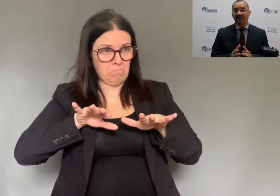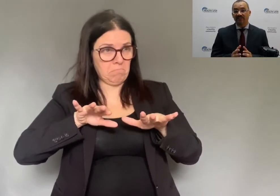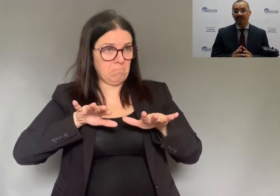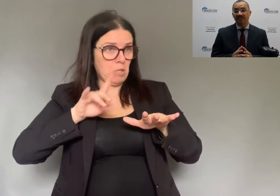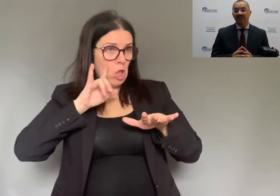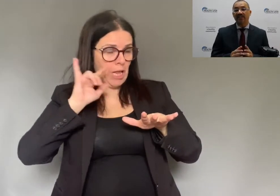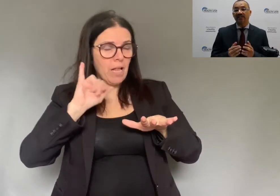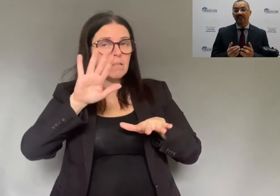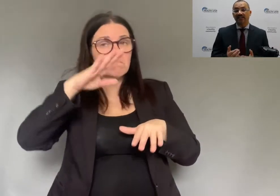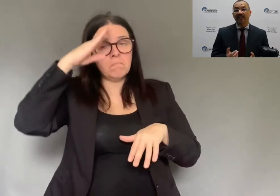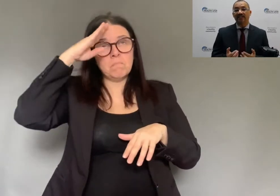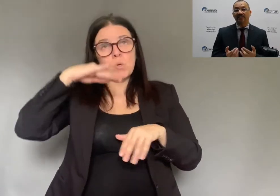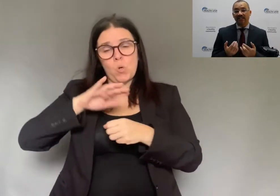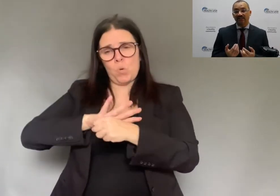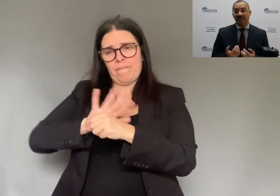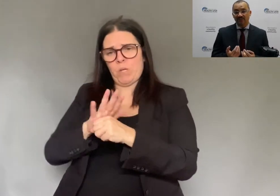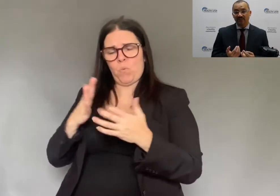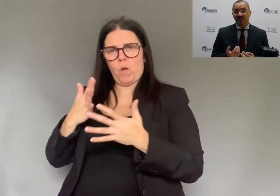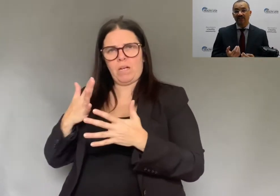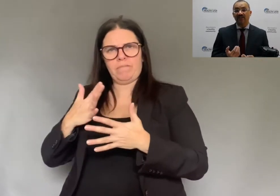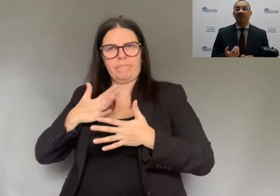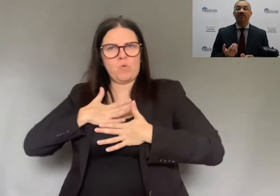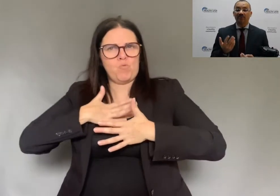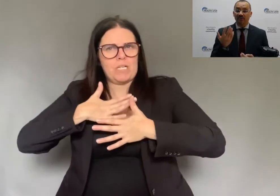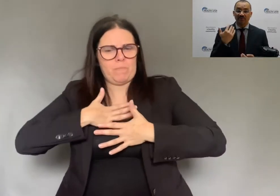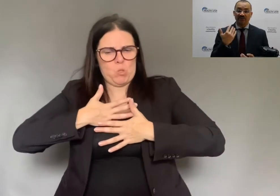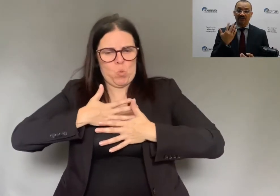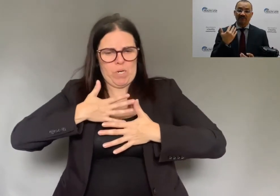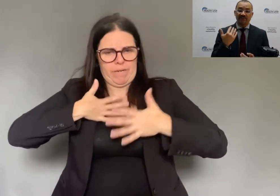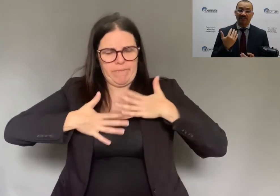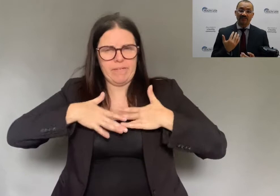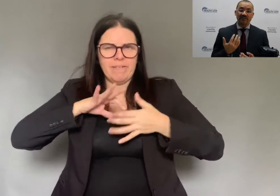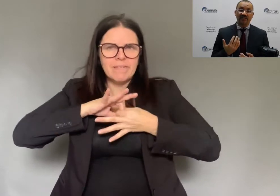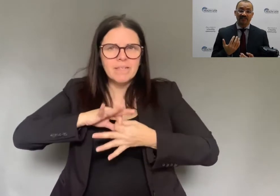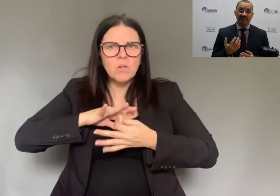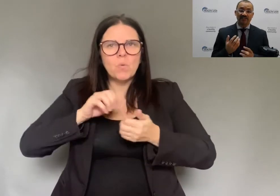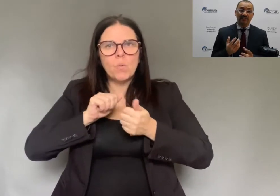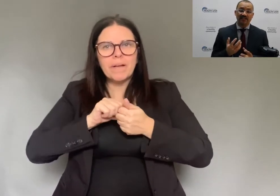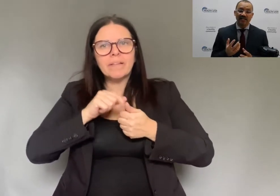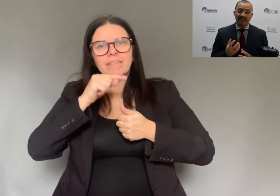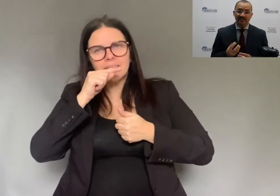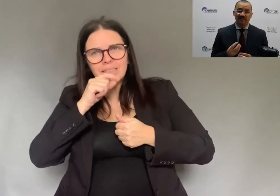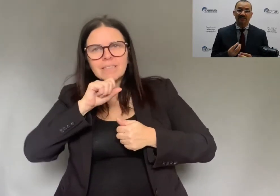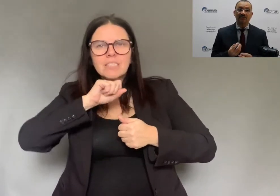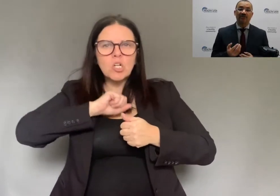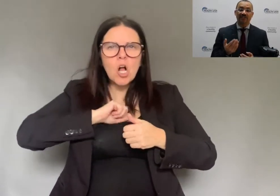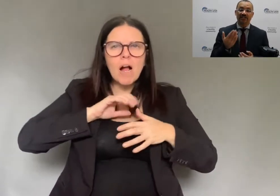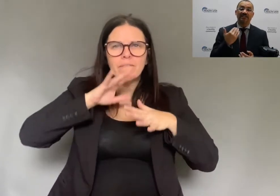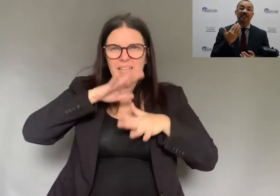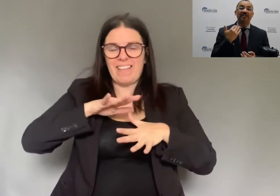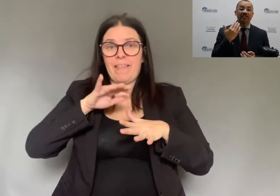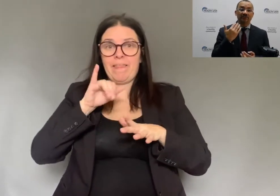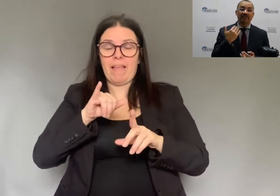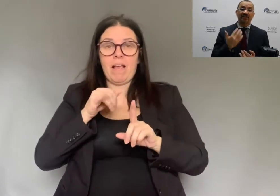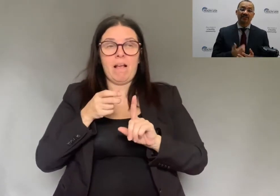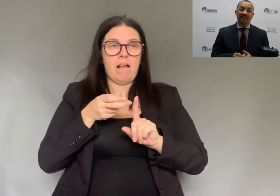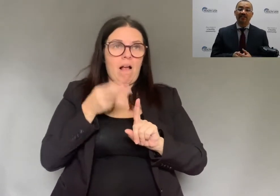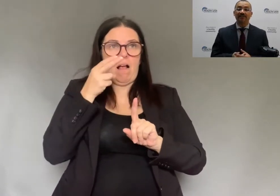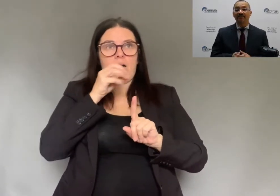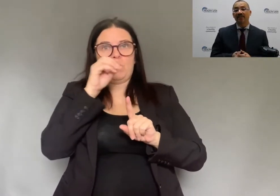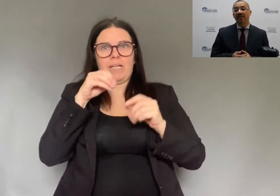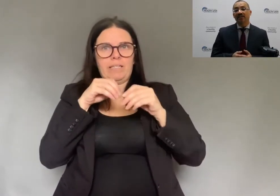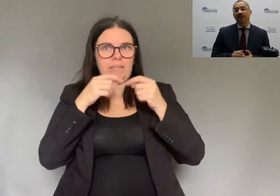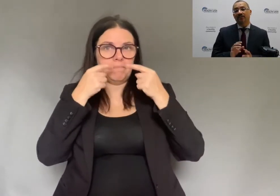respiratory infection. It stays in the respiratory symptoms. Most of the viruses, the highest concentration is in the nasopharynx